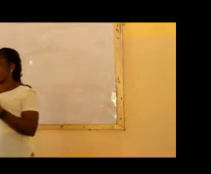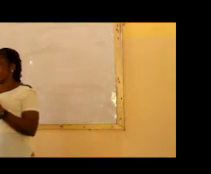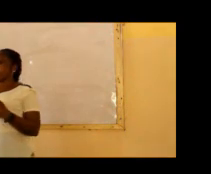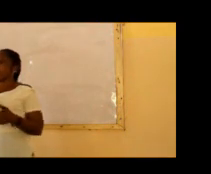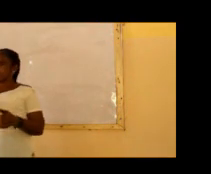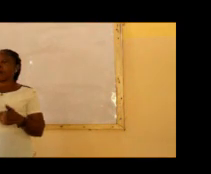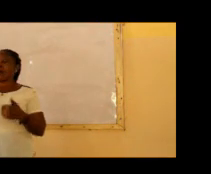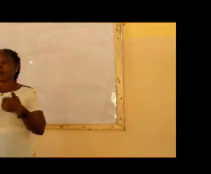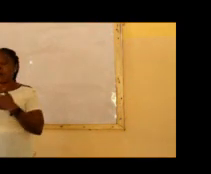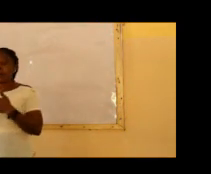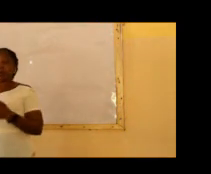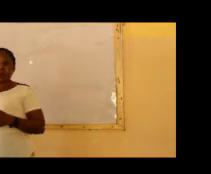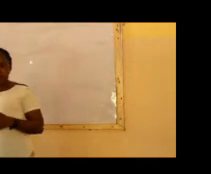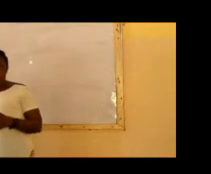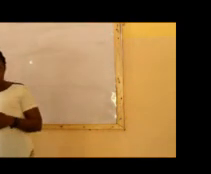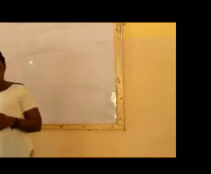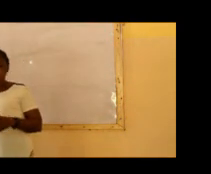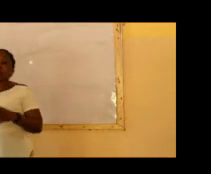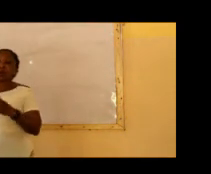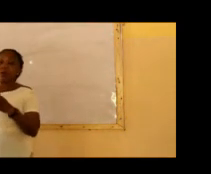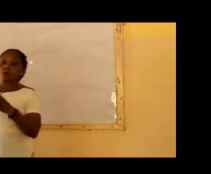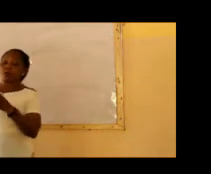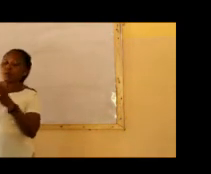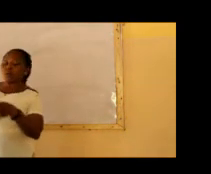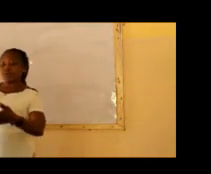had or read.